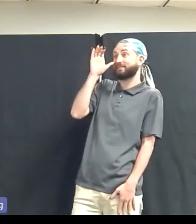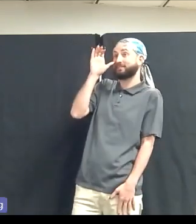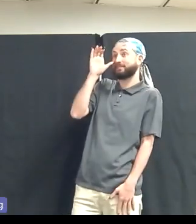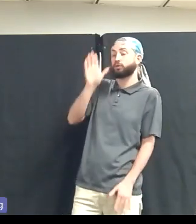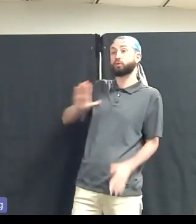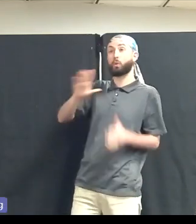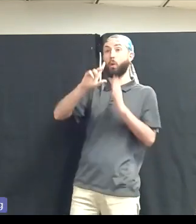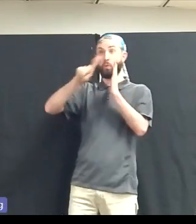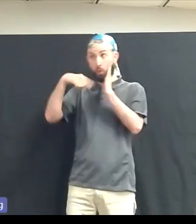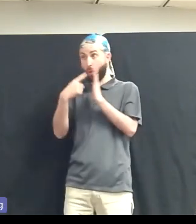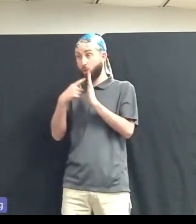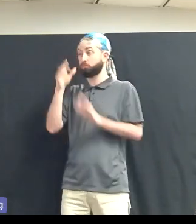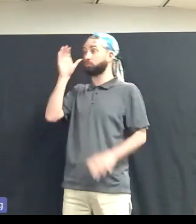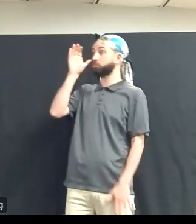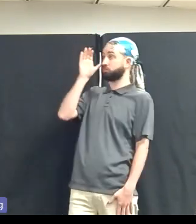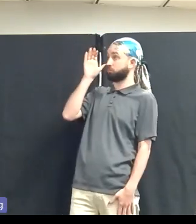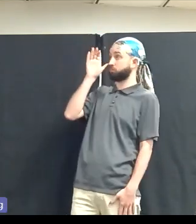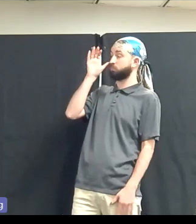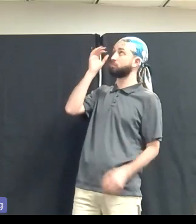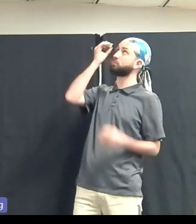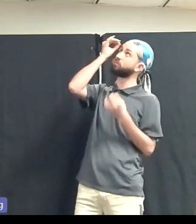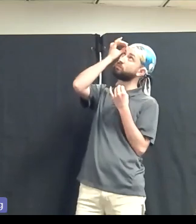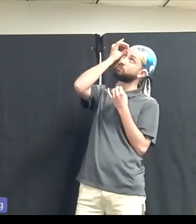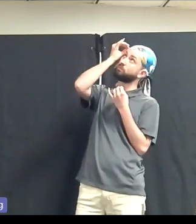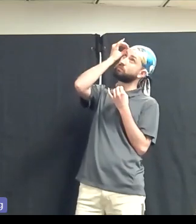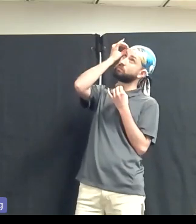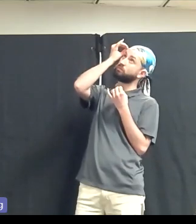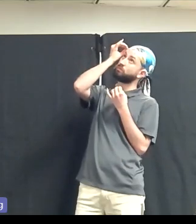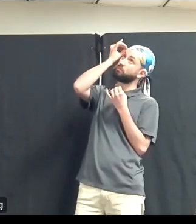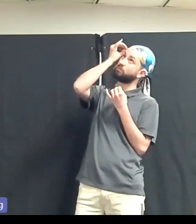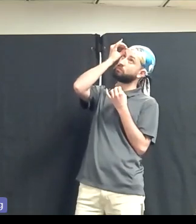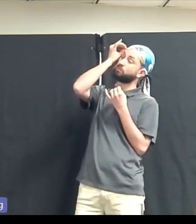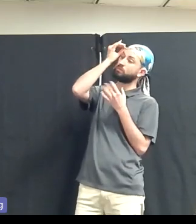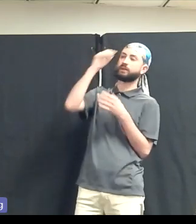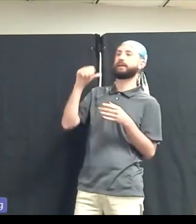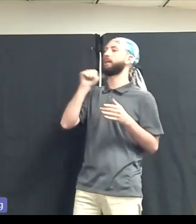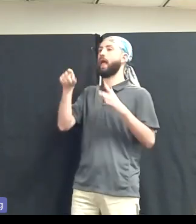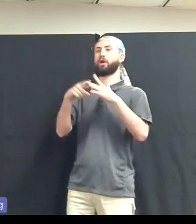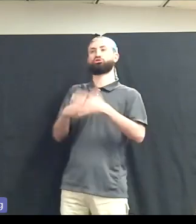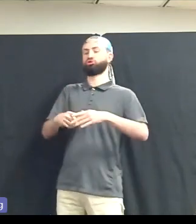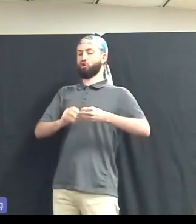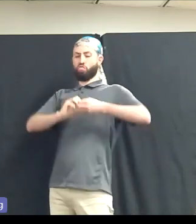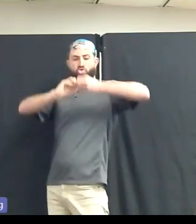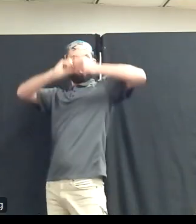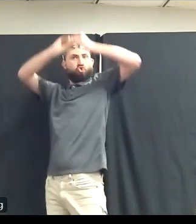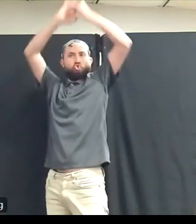You're supposed to listen to us. Your role is to listen and to think,